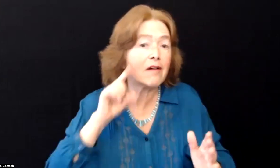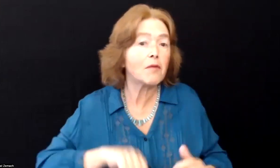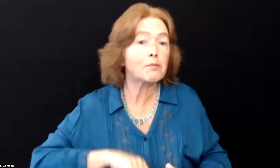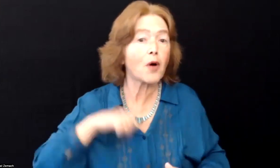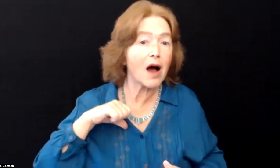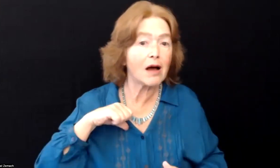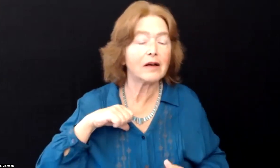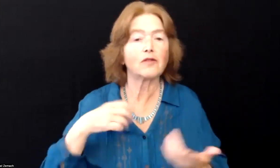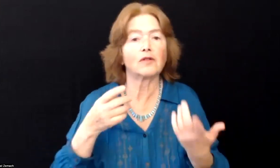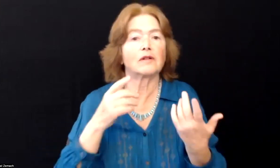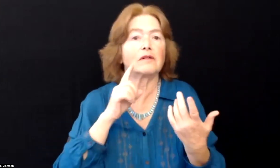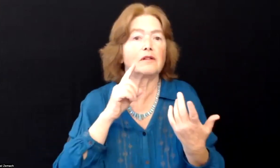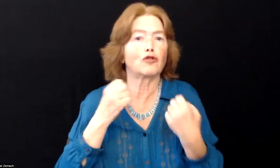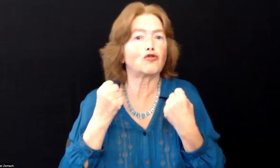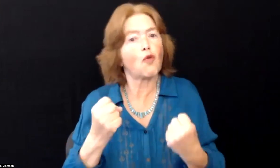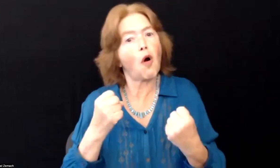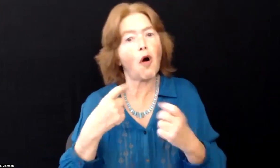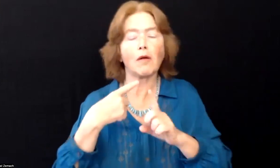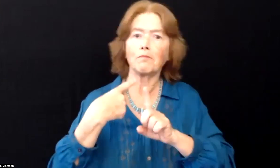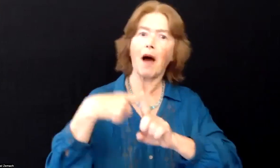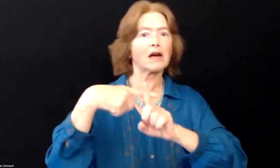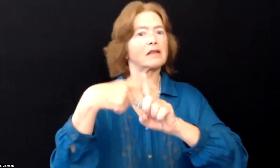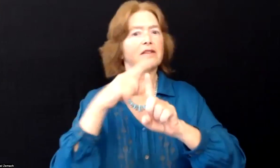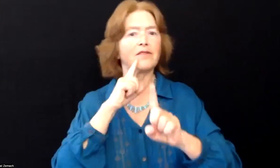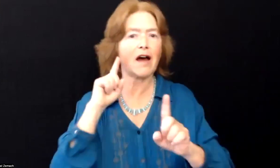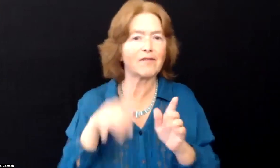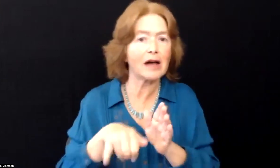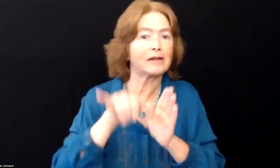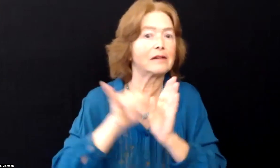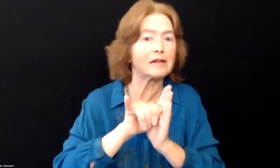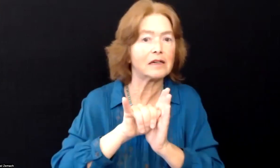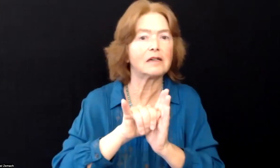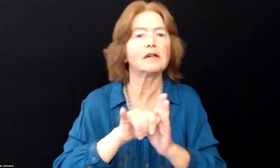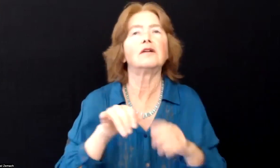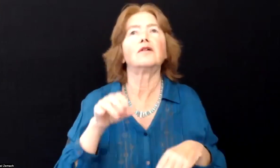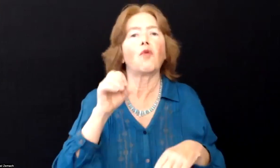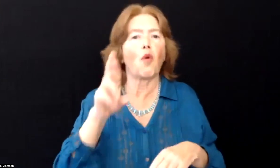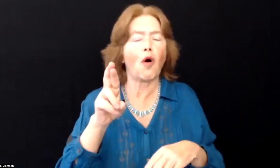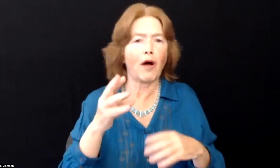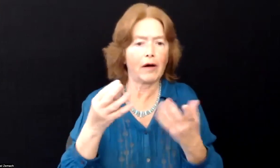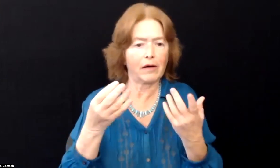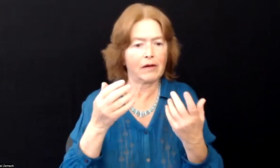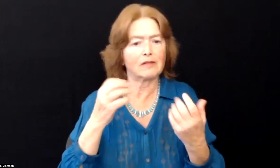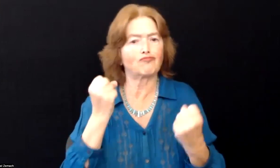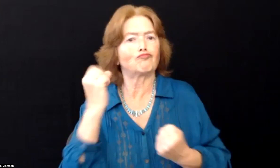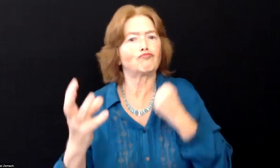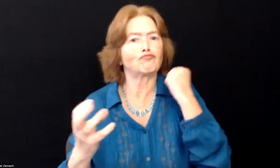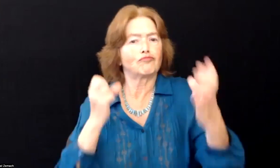schools. So the concept of deaf pride and feeling very positive about your deaf identity, or signing